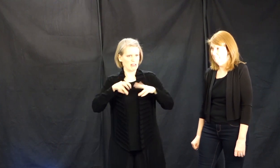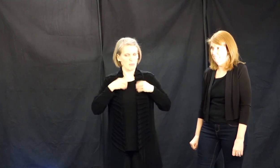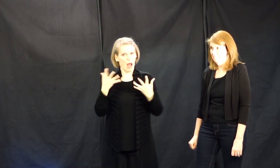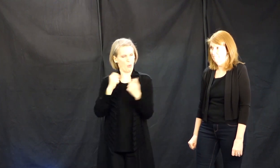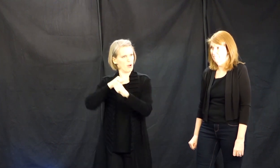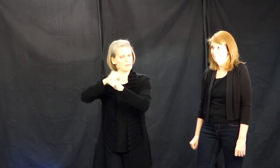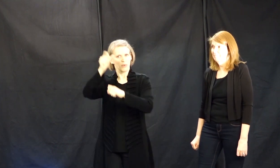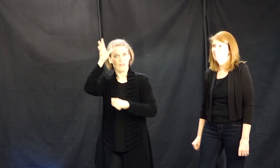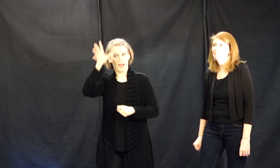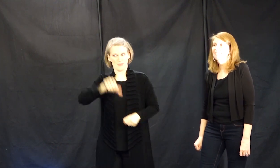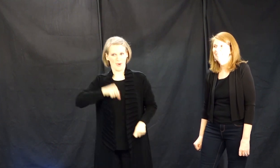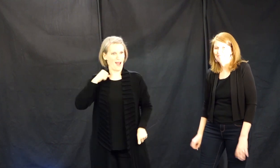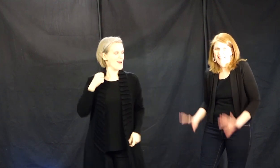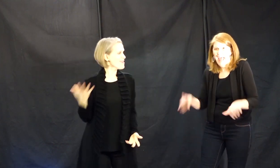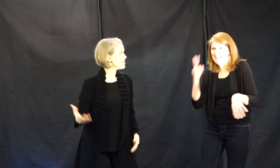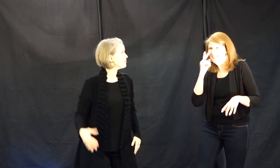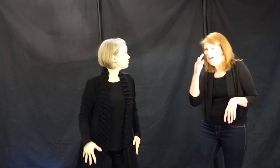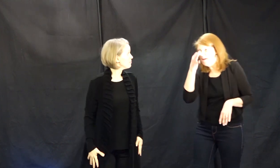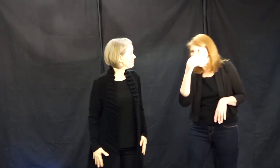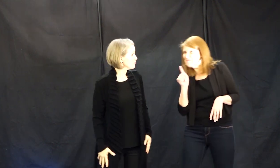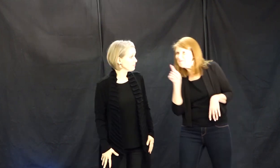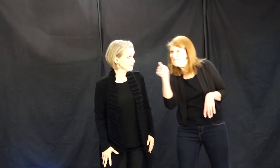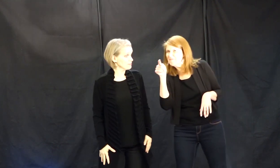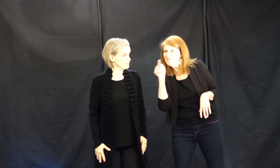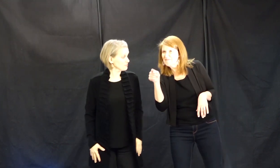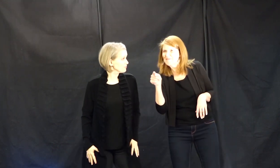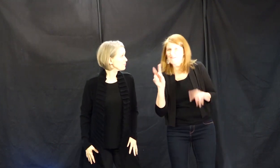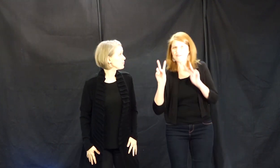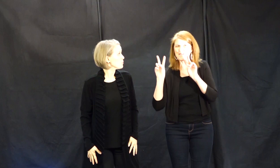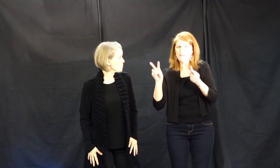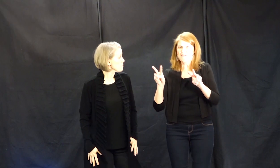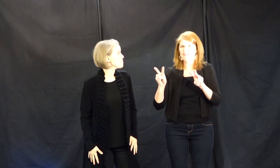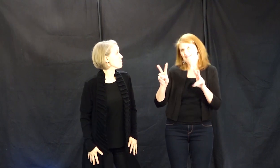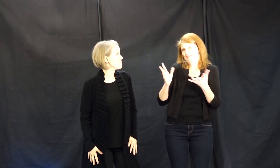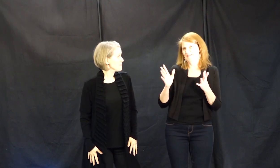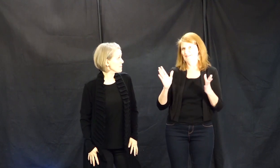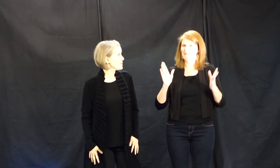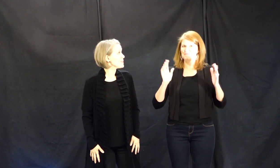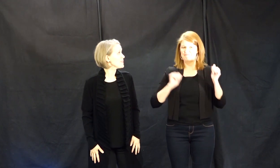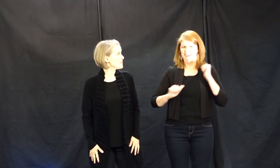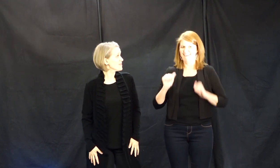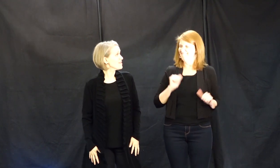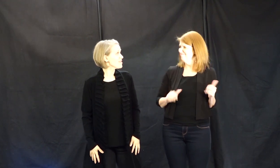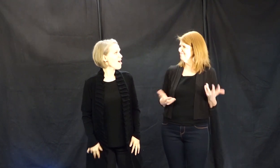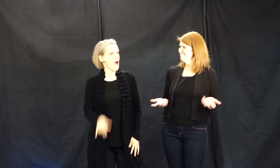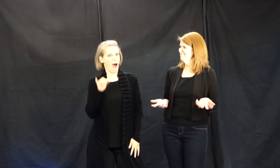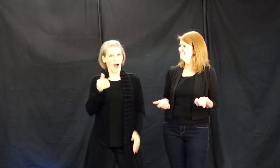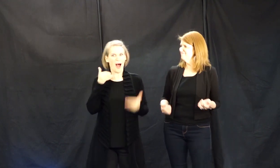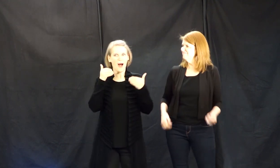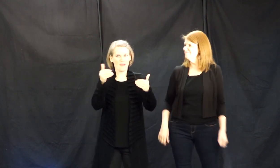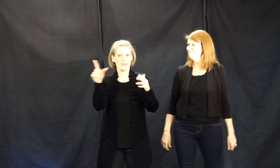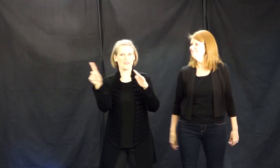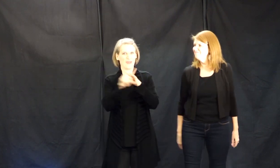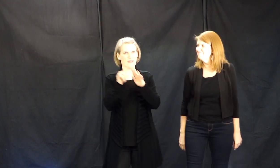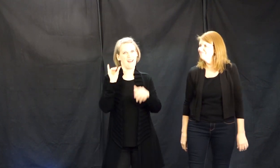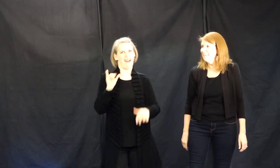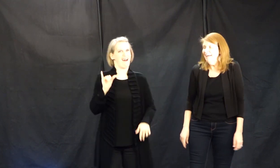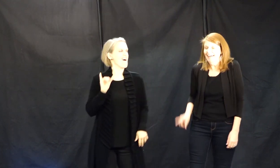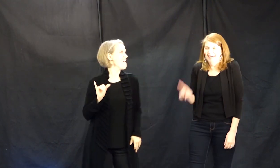making my father proud. I saw him just up Broadway a couple of blocks. He was going to see a play. Well, I go visit his box. God, you're a fox. Hey, y'all look